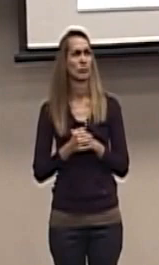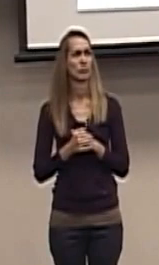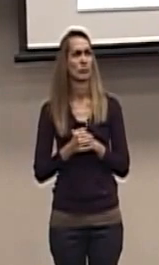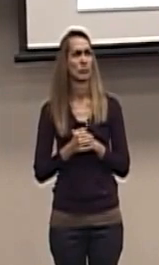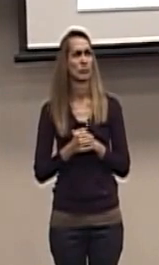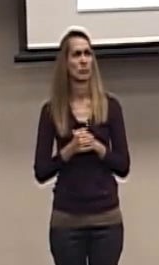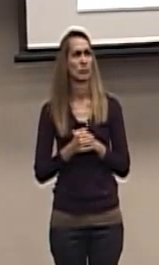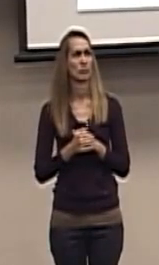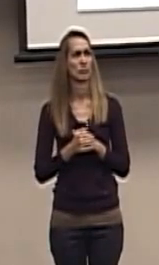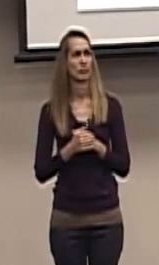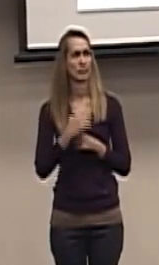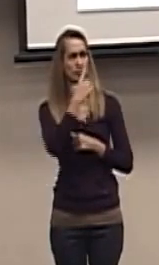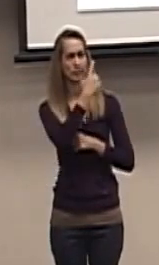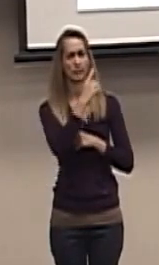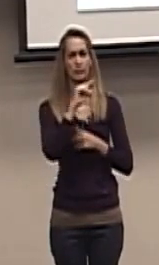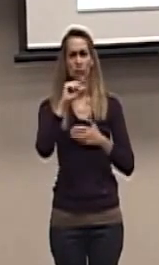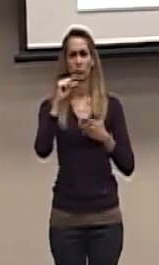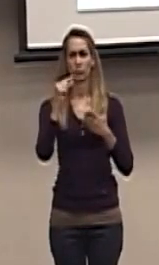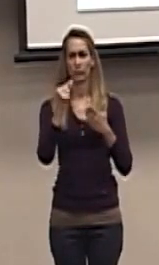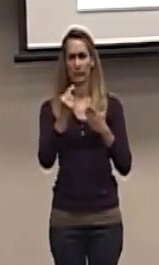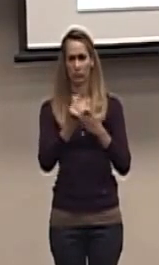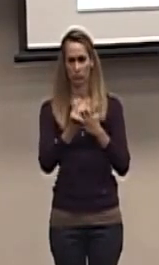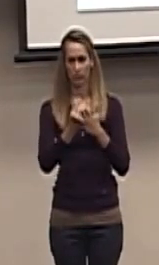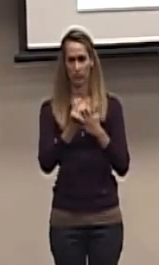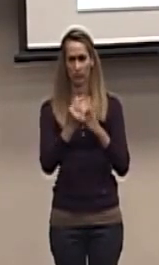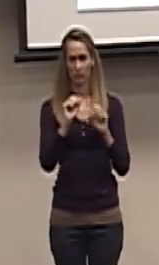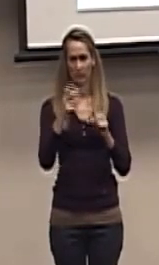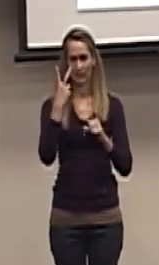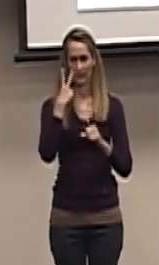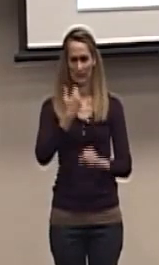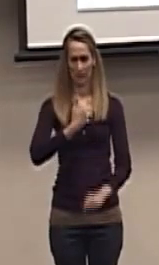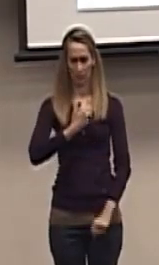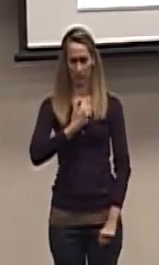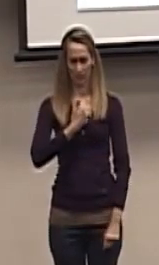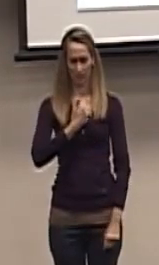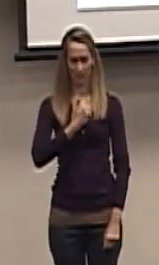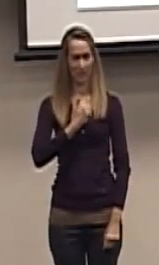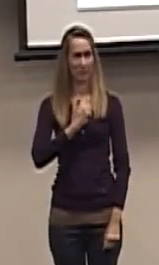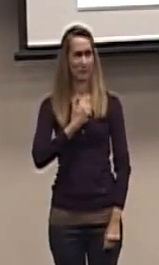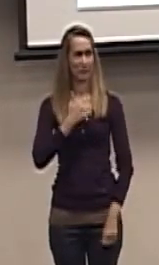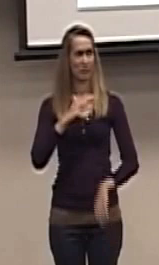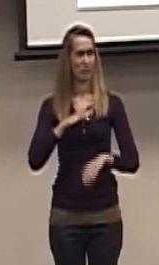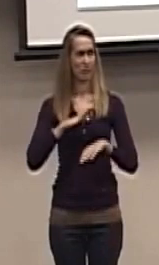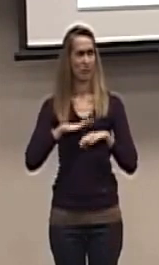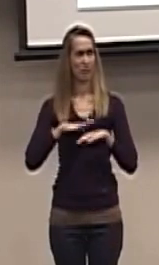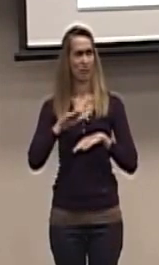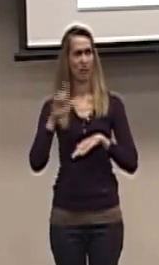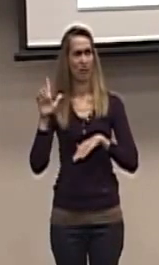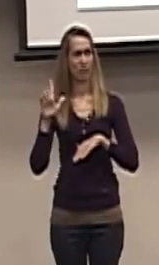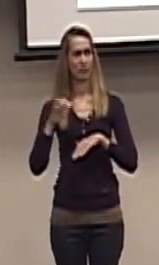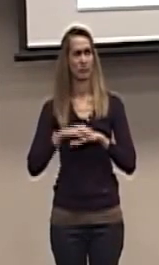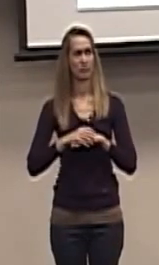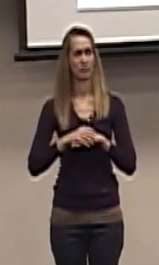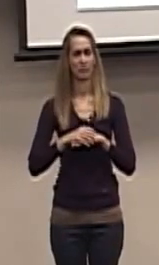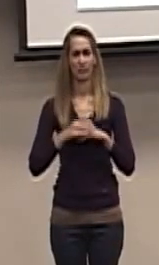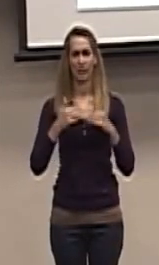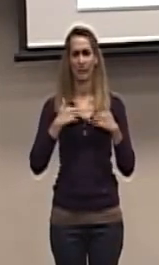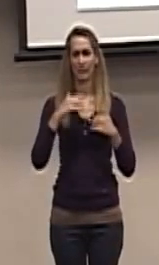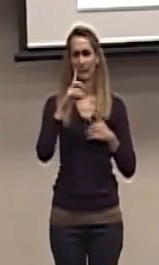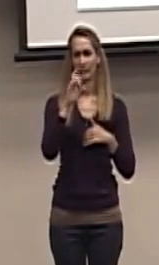Here at the graduation, I see myself at the model with my registrar at the left and the dean of students on the right.